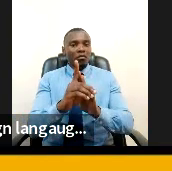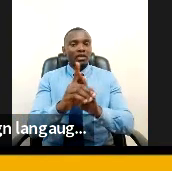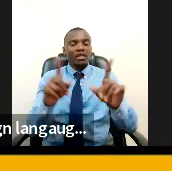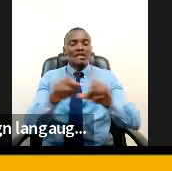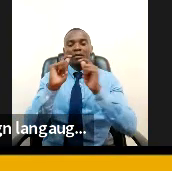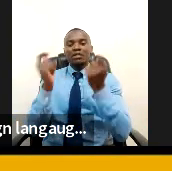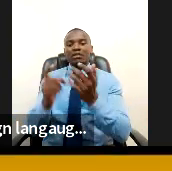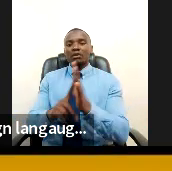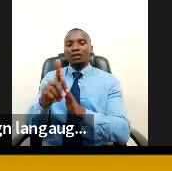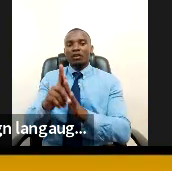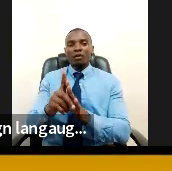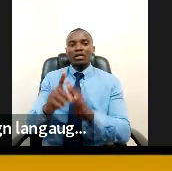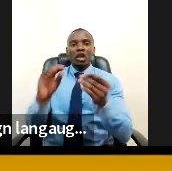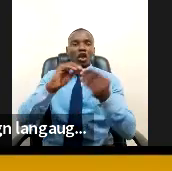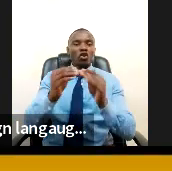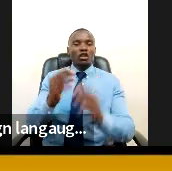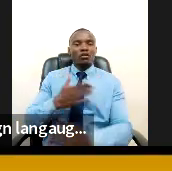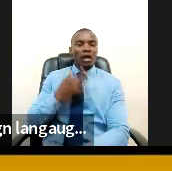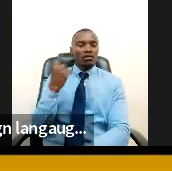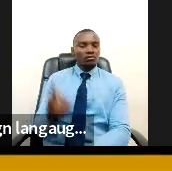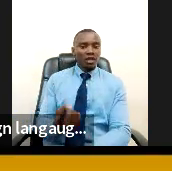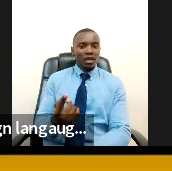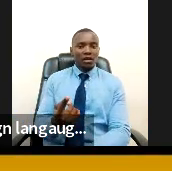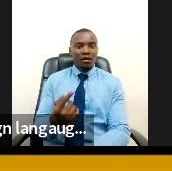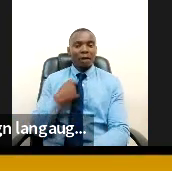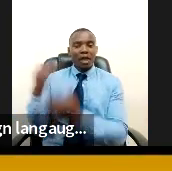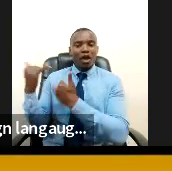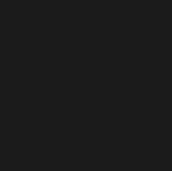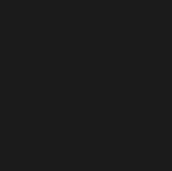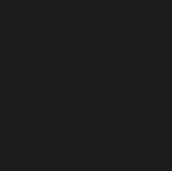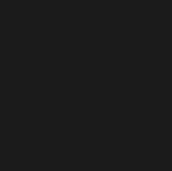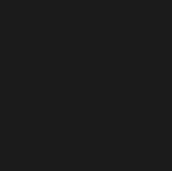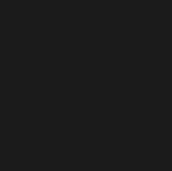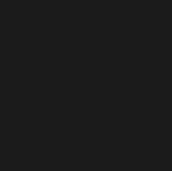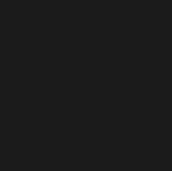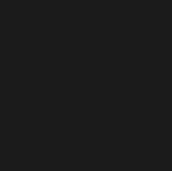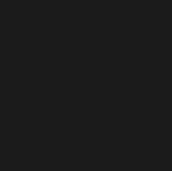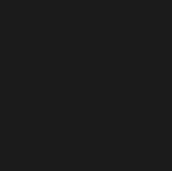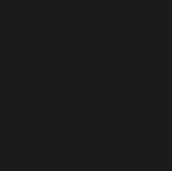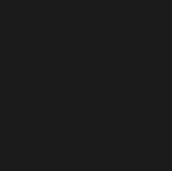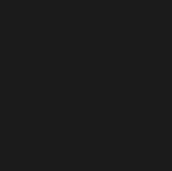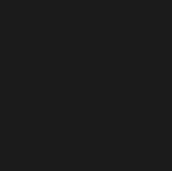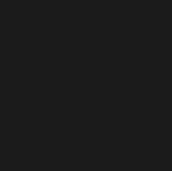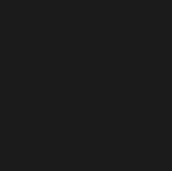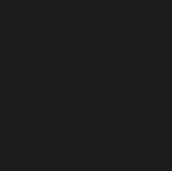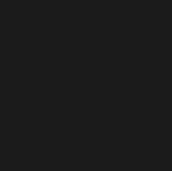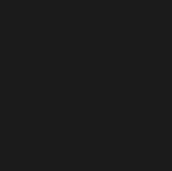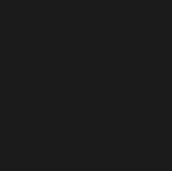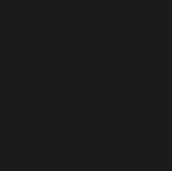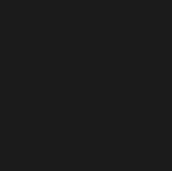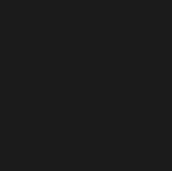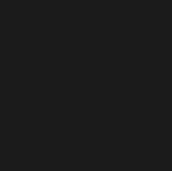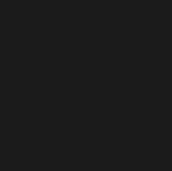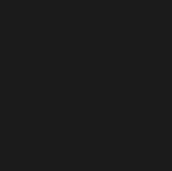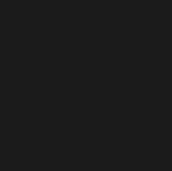my contacts. I look forward to connecting with you. Thank you. Thank you so much. That is